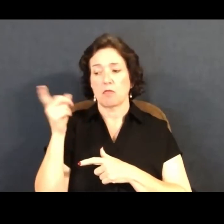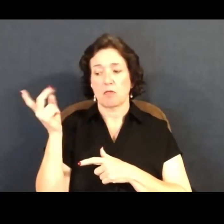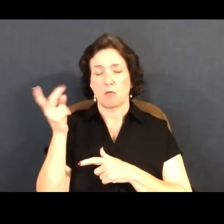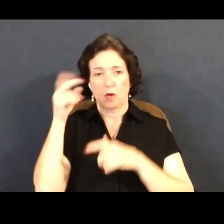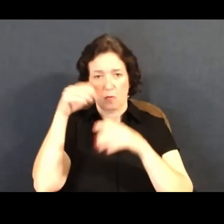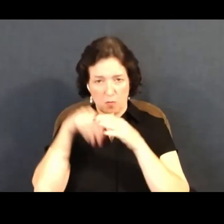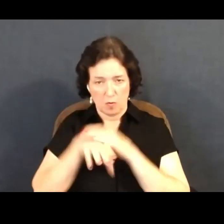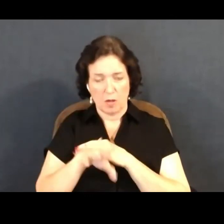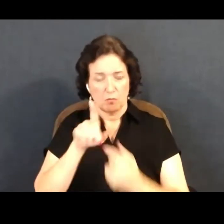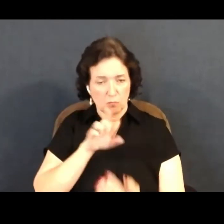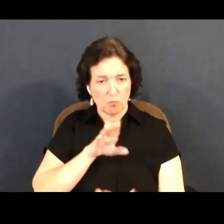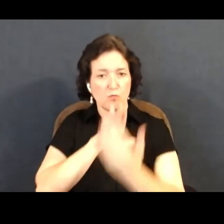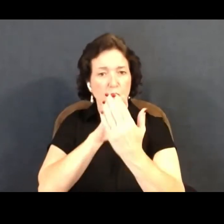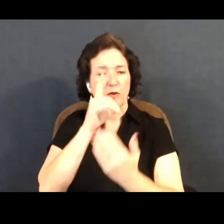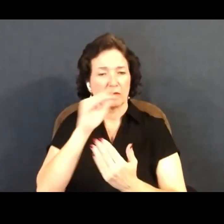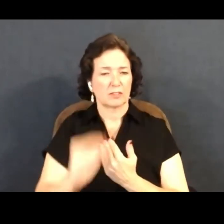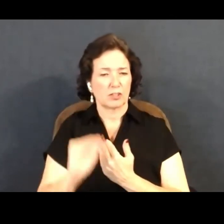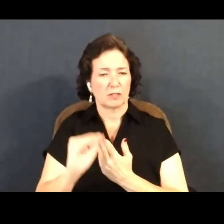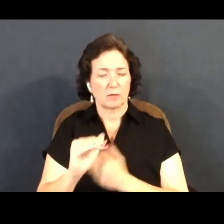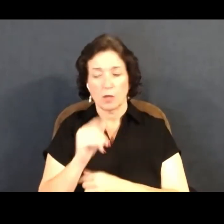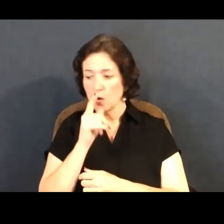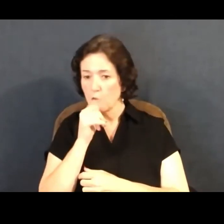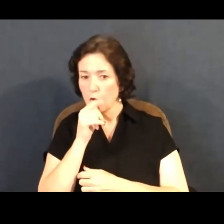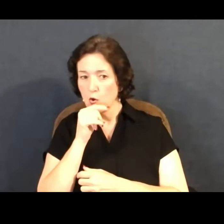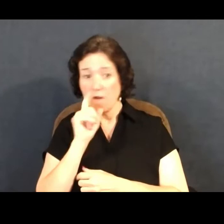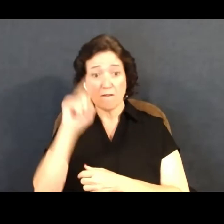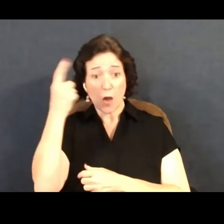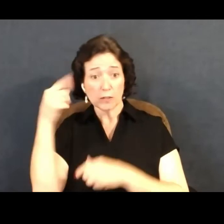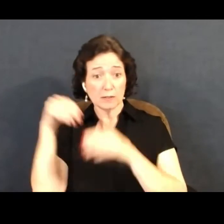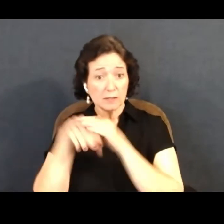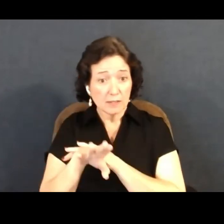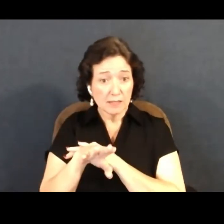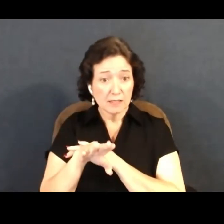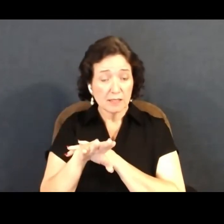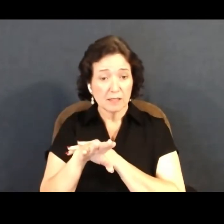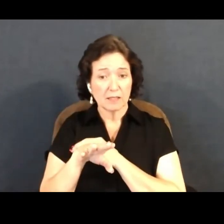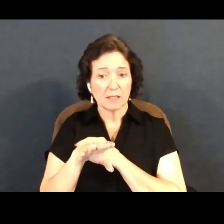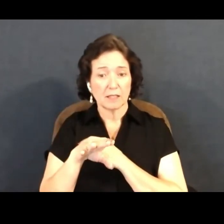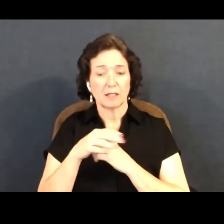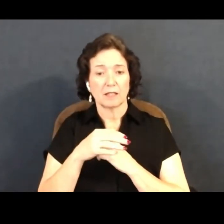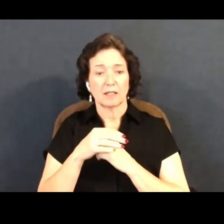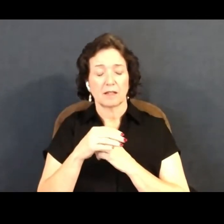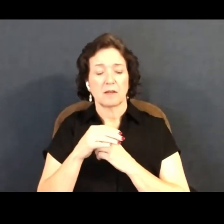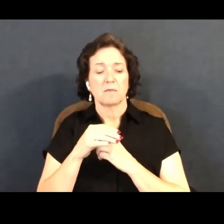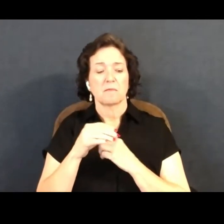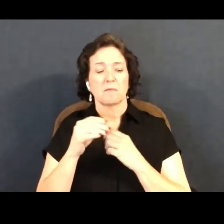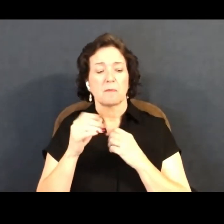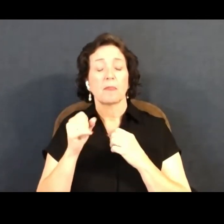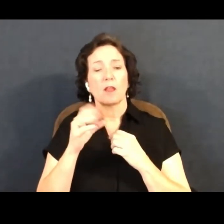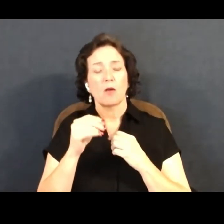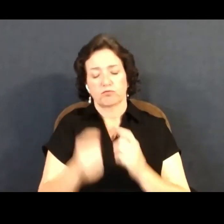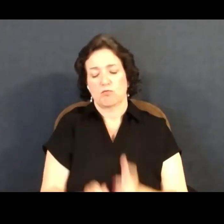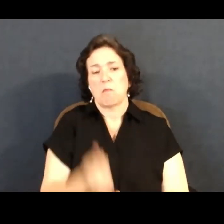city. But who would be the first to enter the child? And so a coin